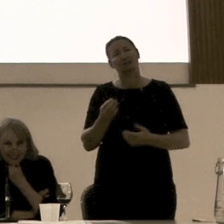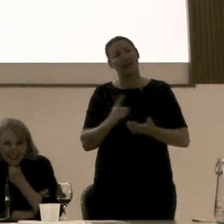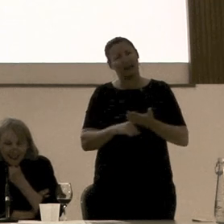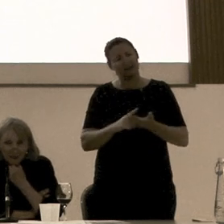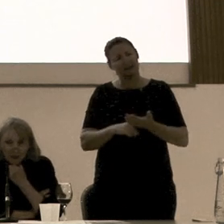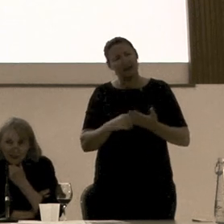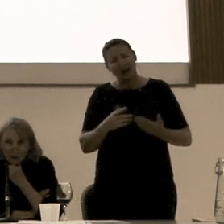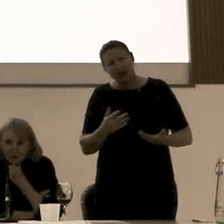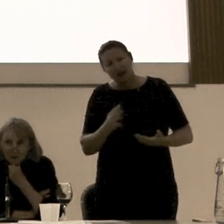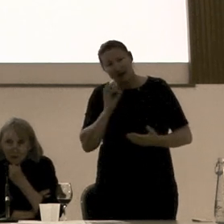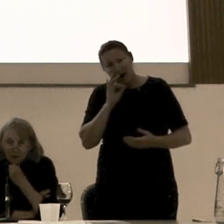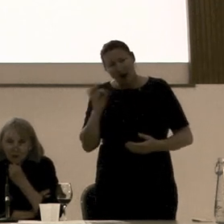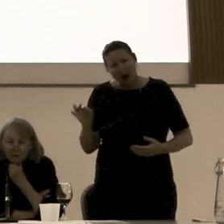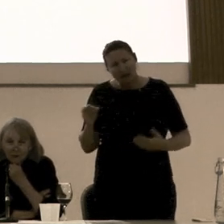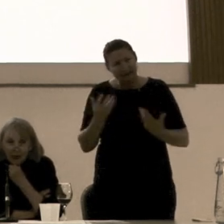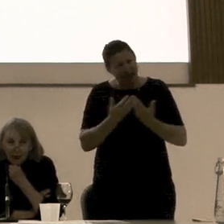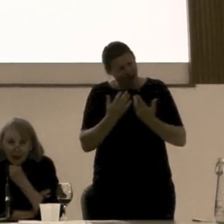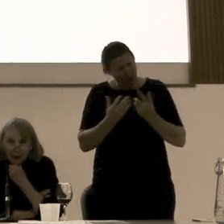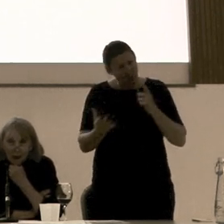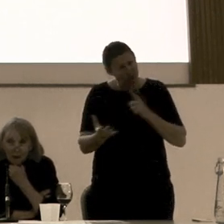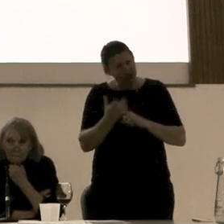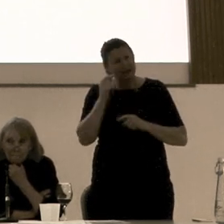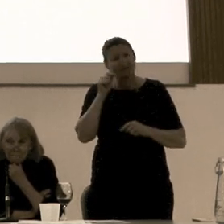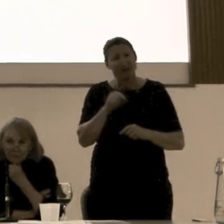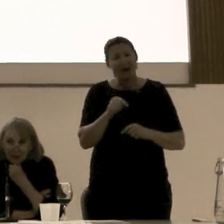decades later, how was it possible?